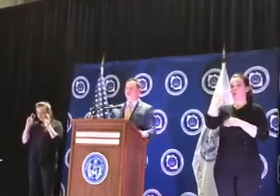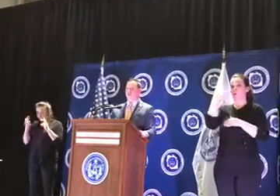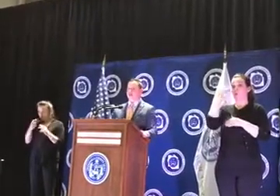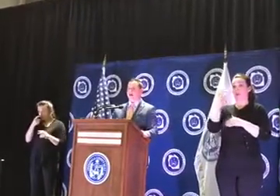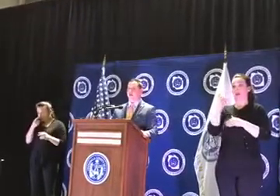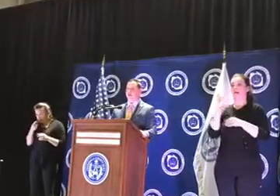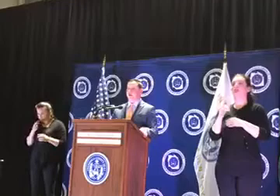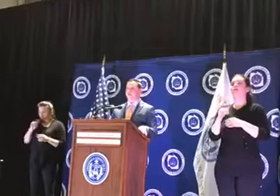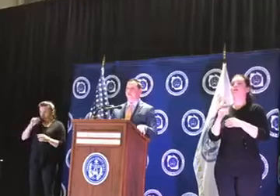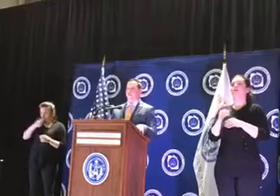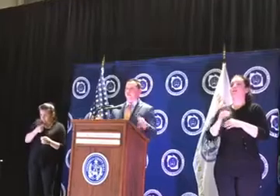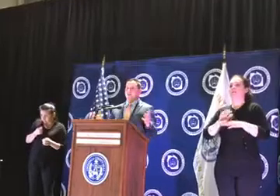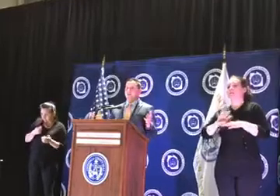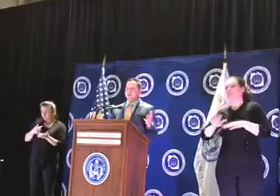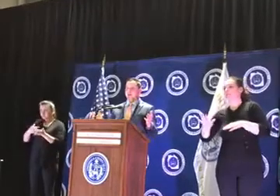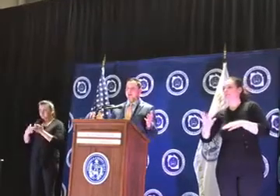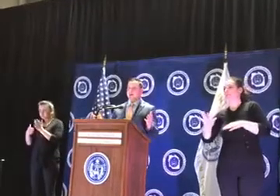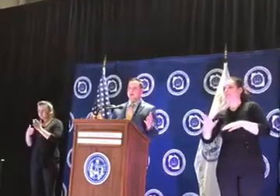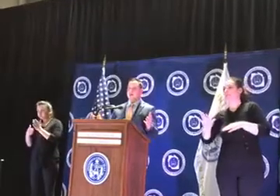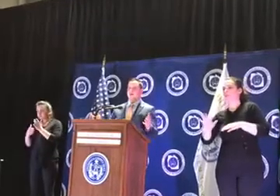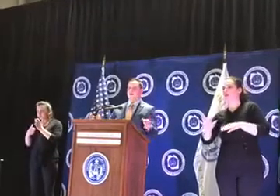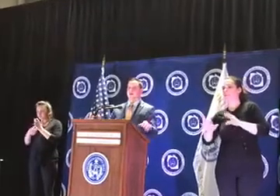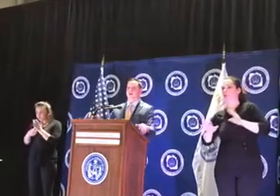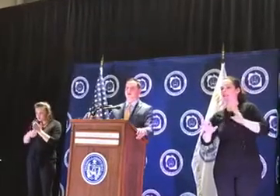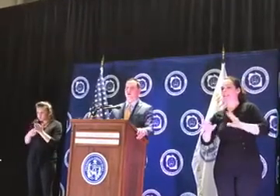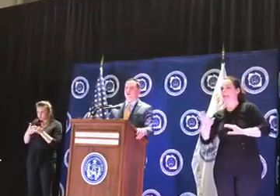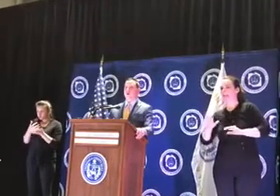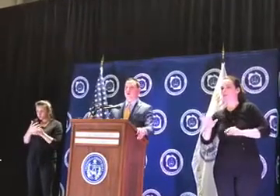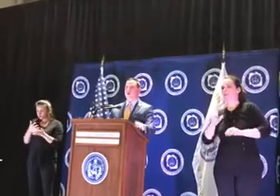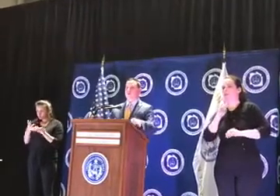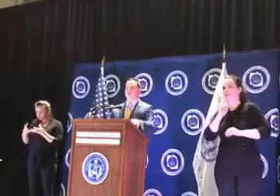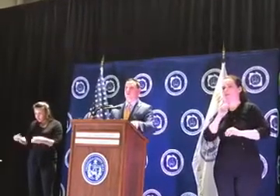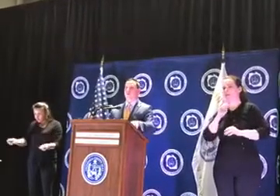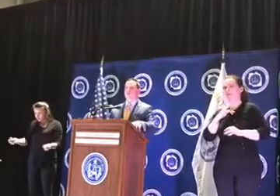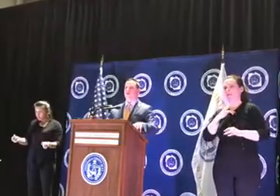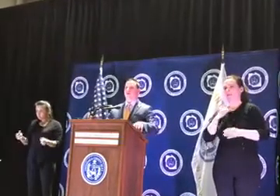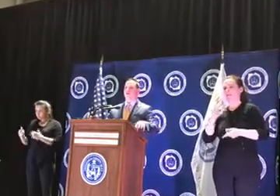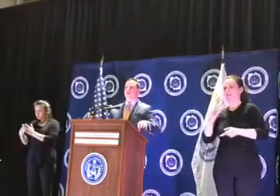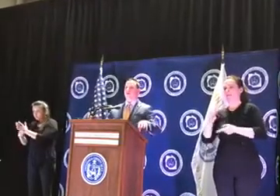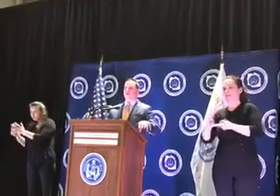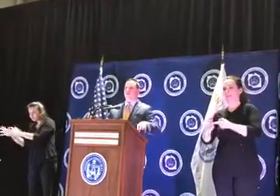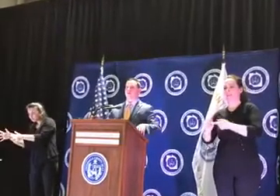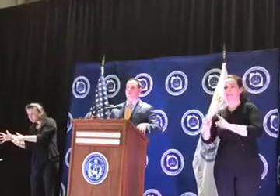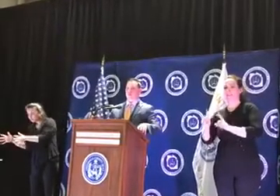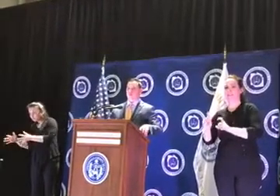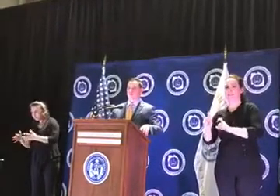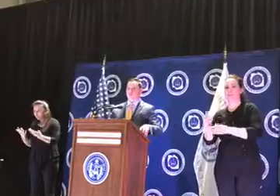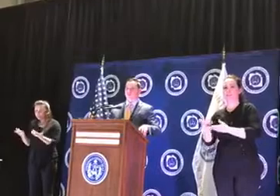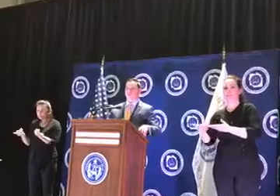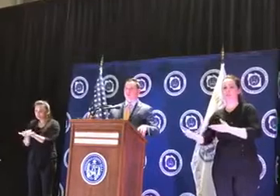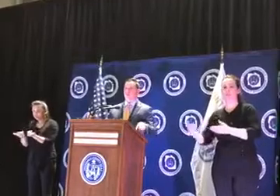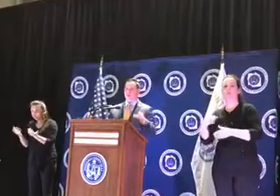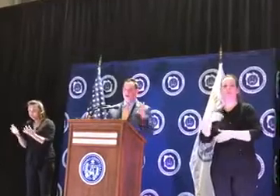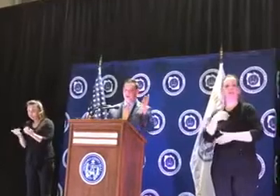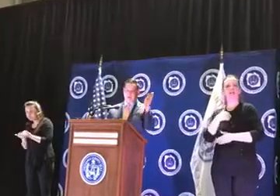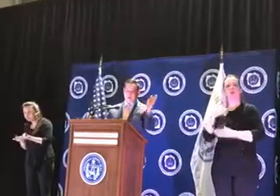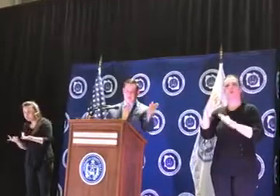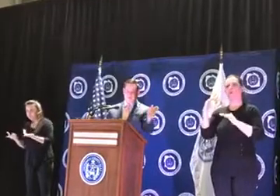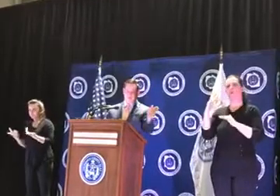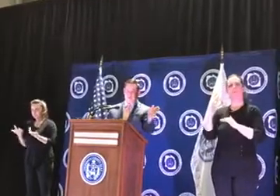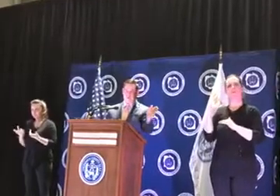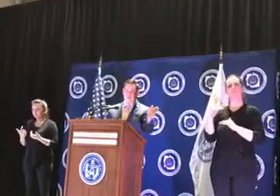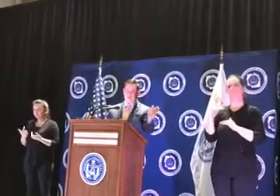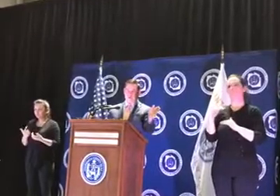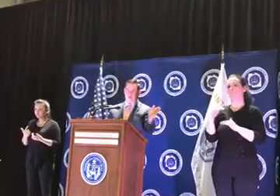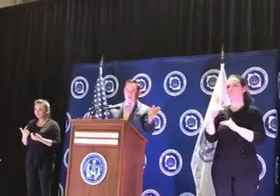Tim, about staying ahead of the curve, when you can't test, you're not ahead of the curve. You need to hope that people really implement social distancing so that